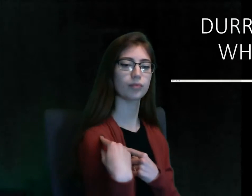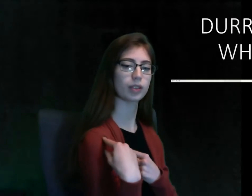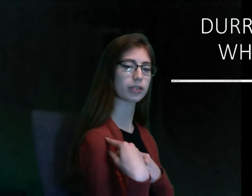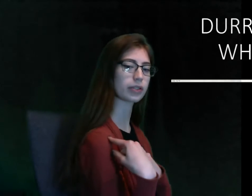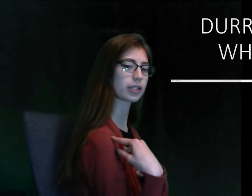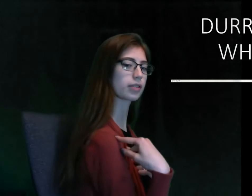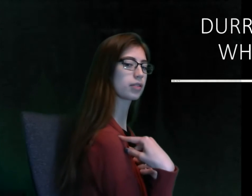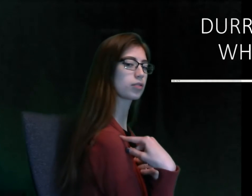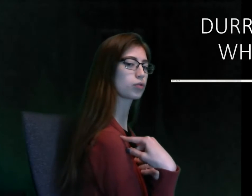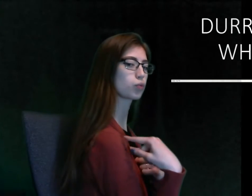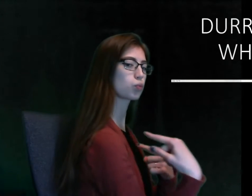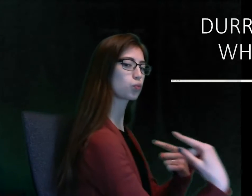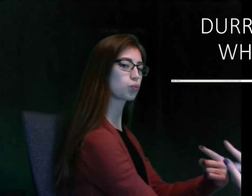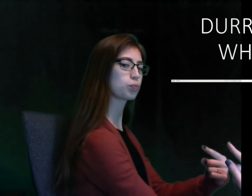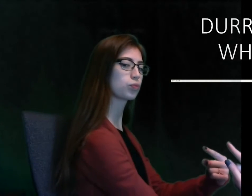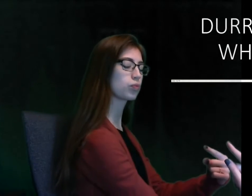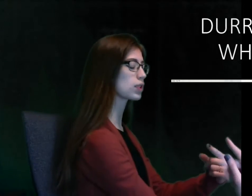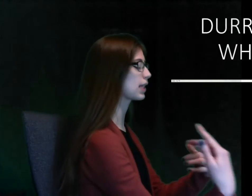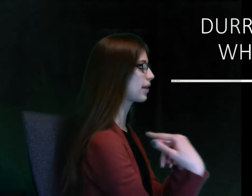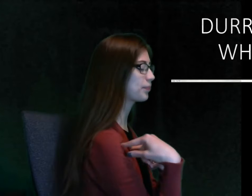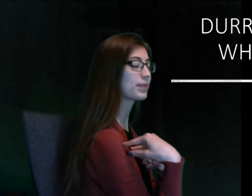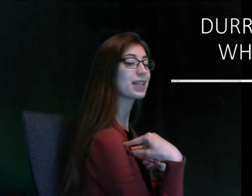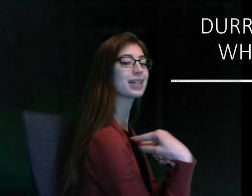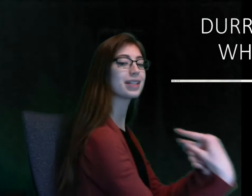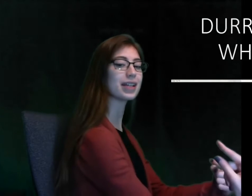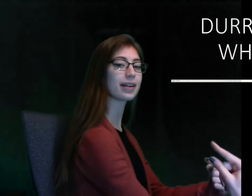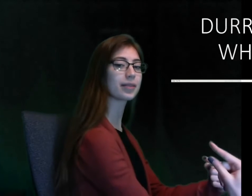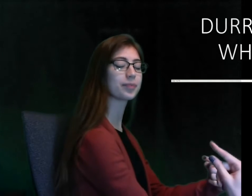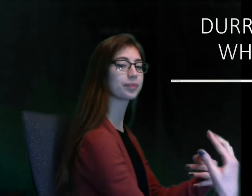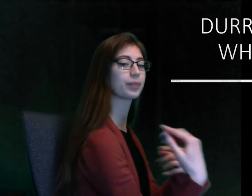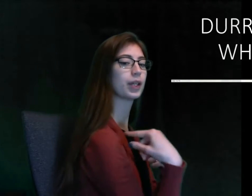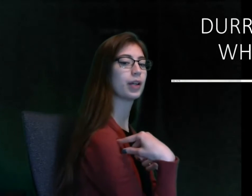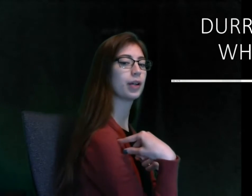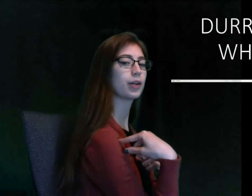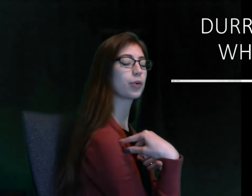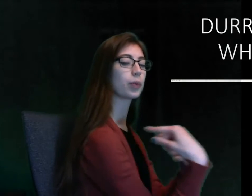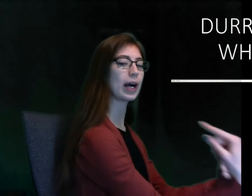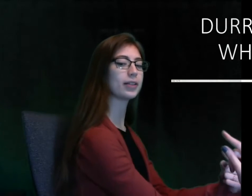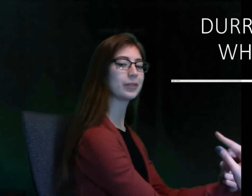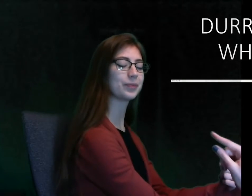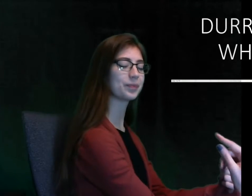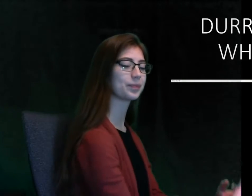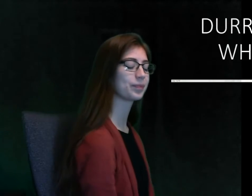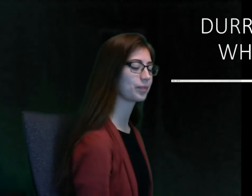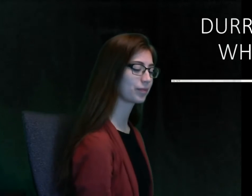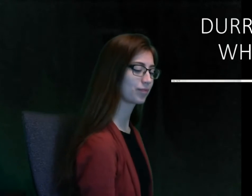So just like that. During or while.